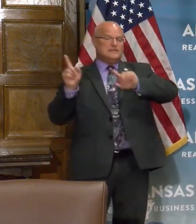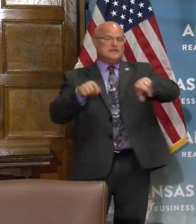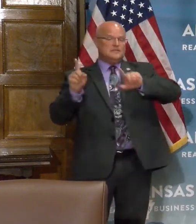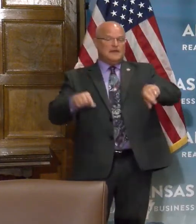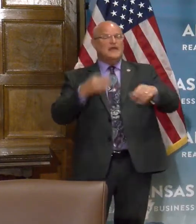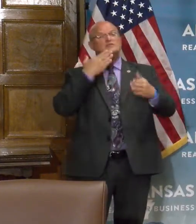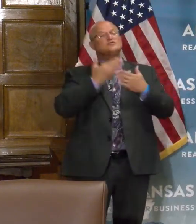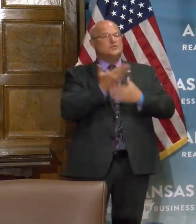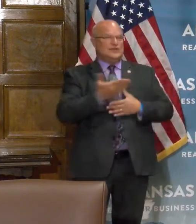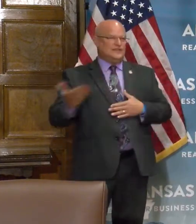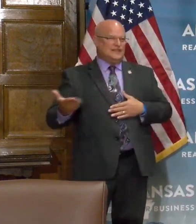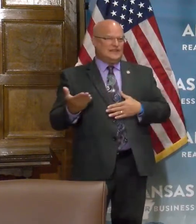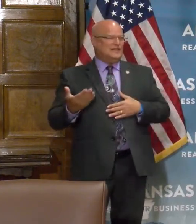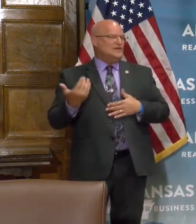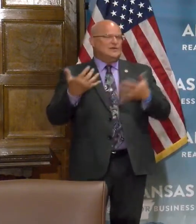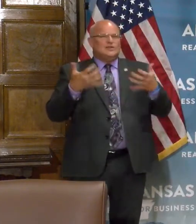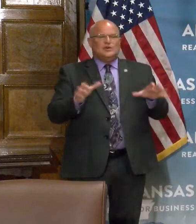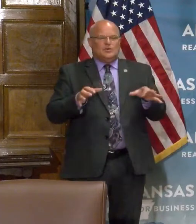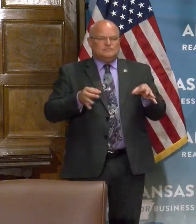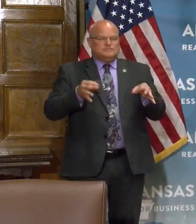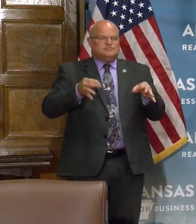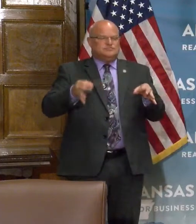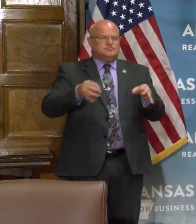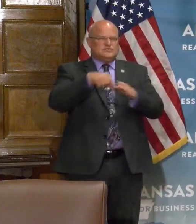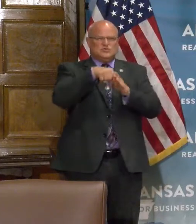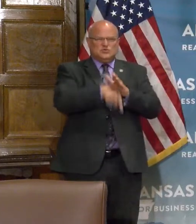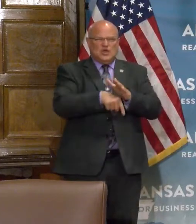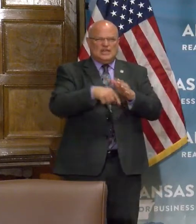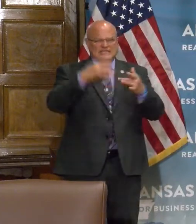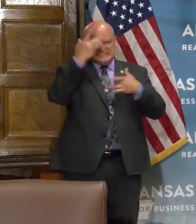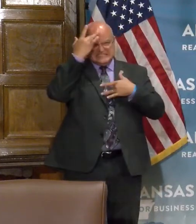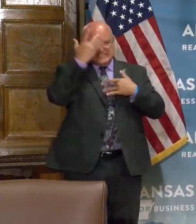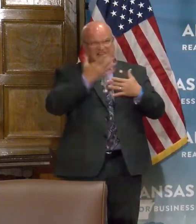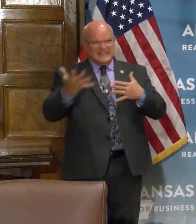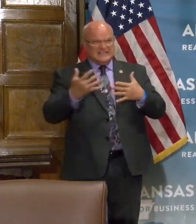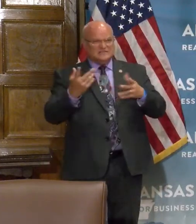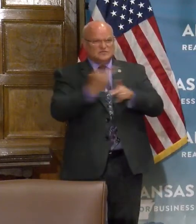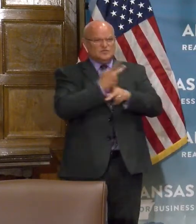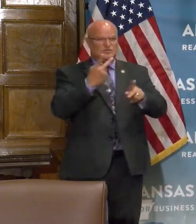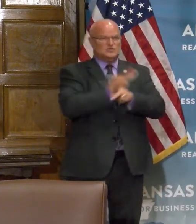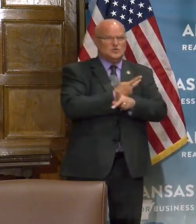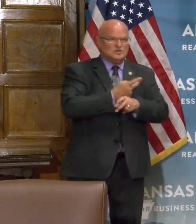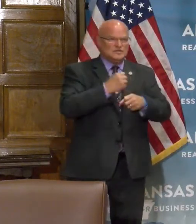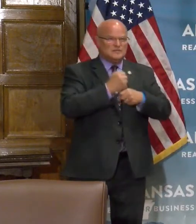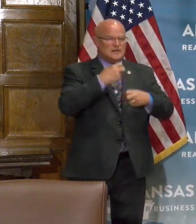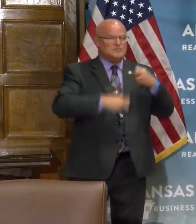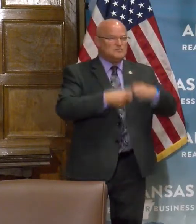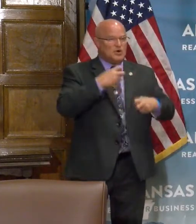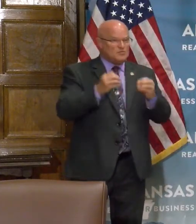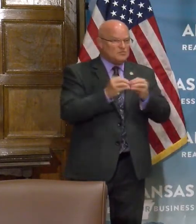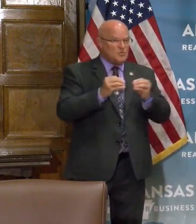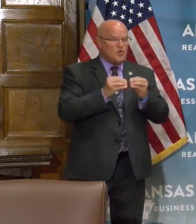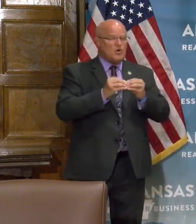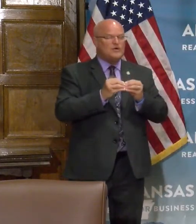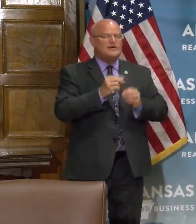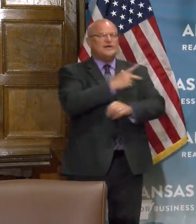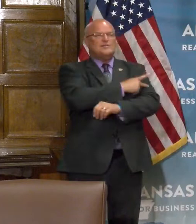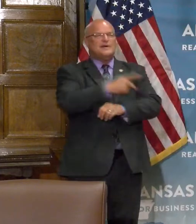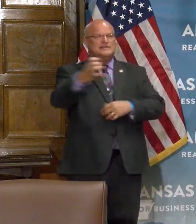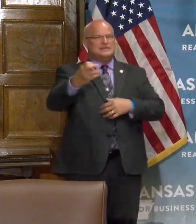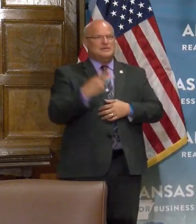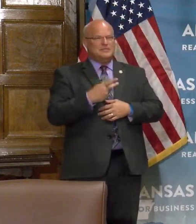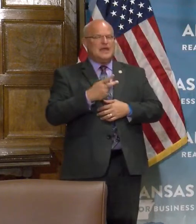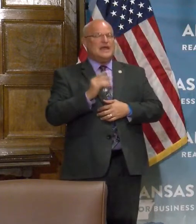thing. We don't want to delay treating chronic disease, and because those things just get worse and create more problems. So we're seeing patients come back. We're able to